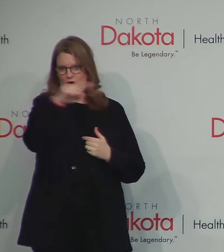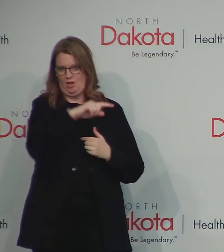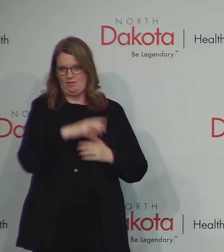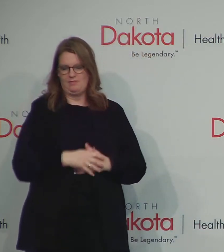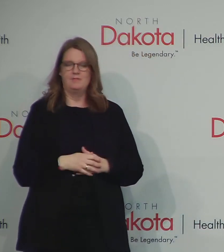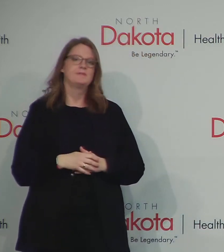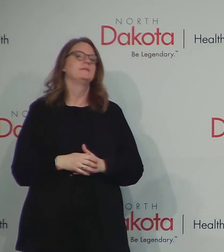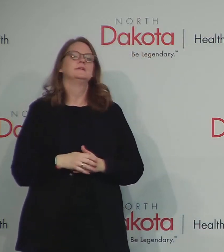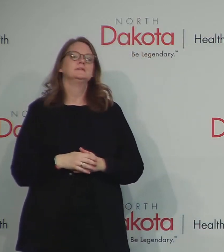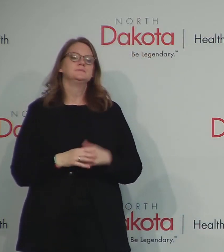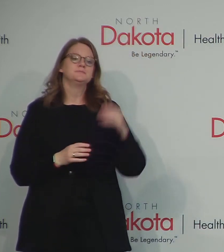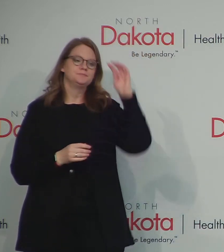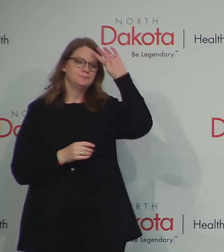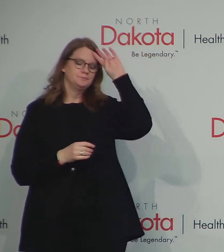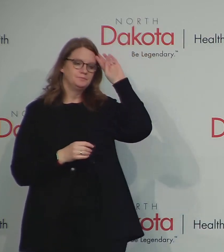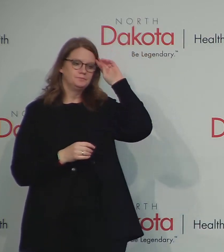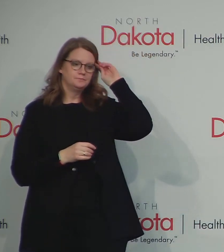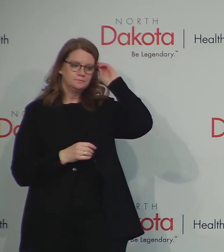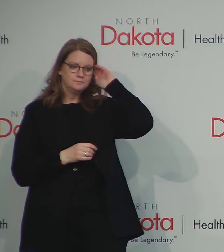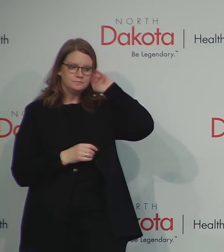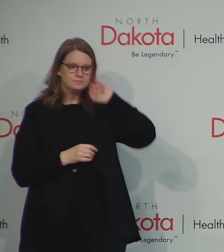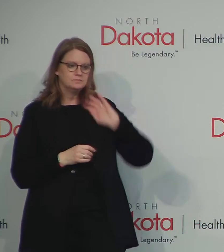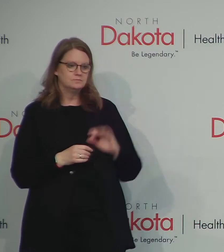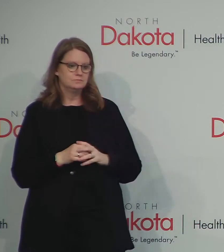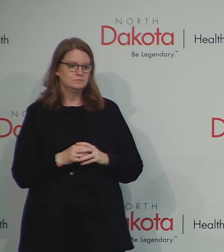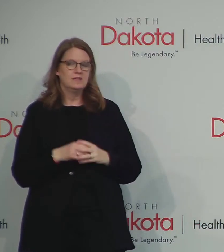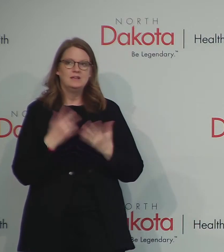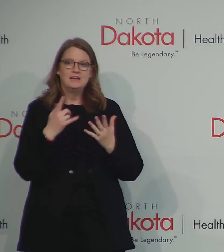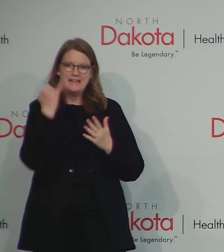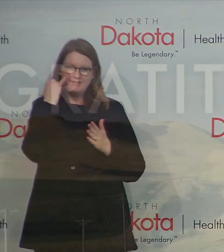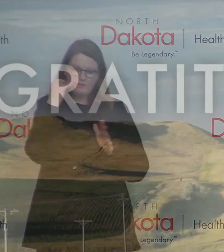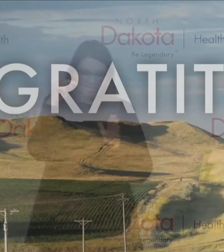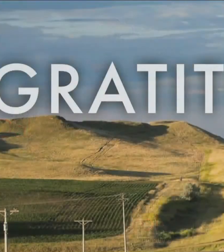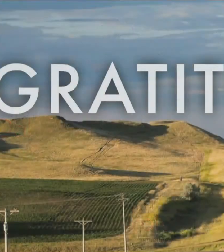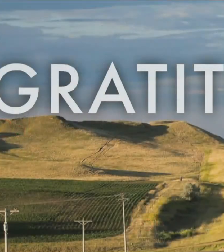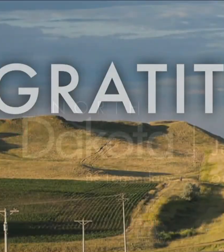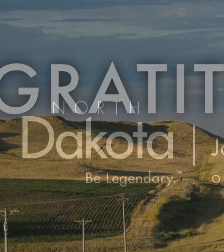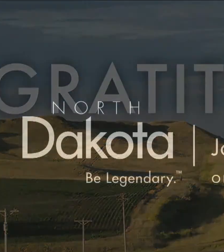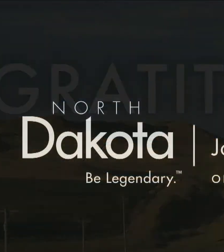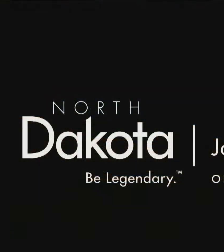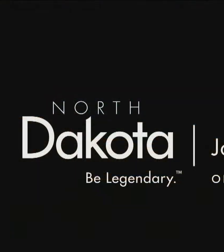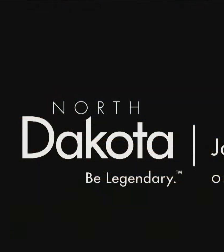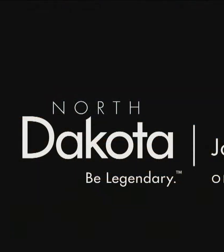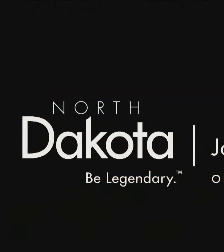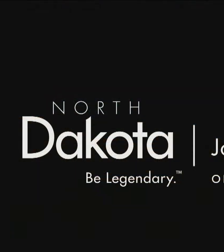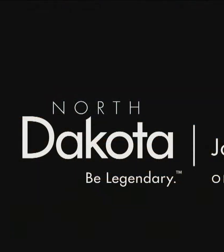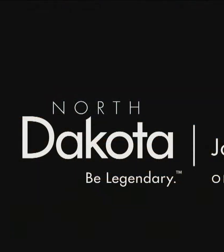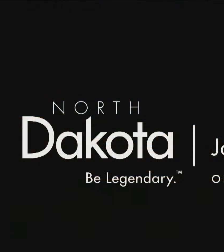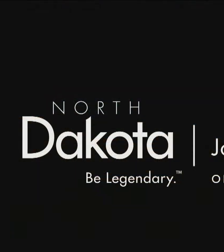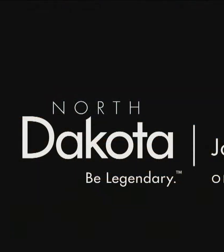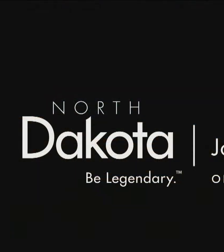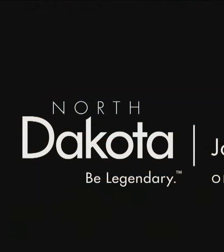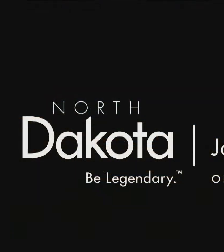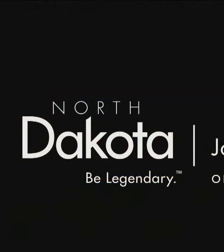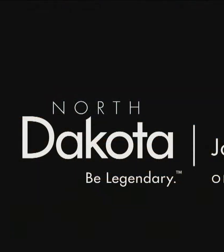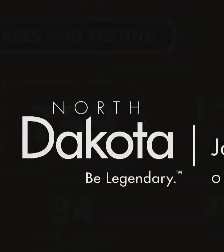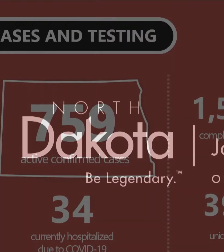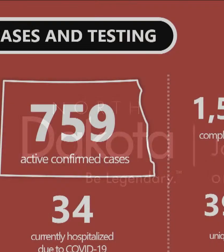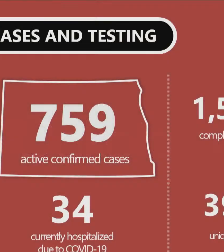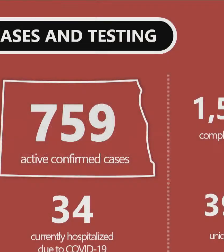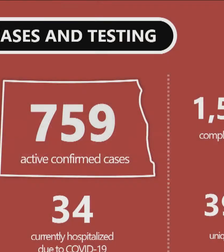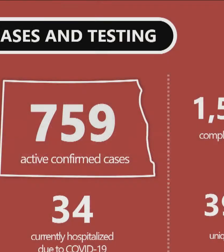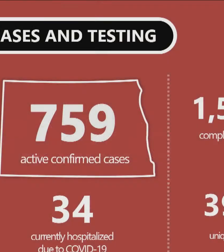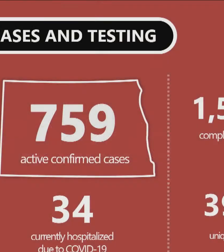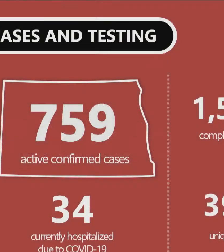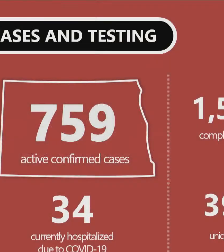there. As we look, again, deeper into the numbers, we're down now to 759 active